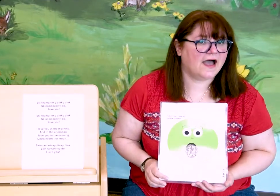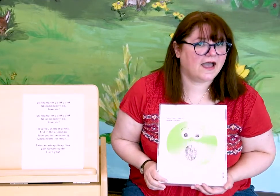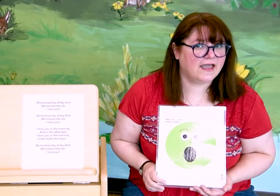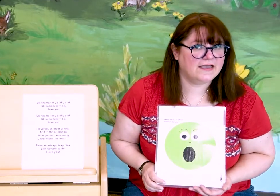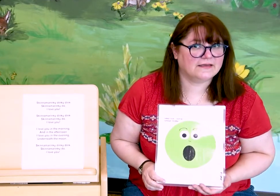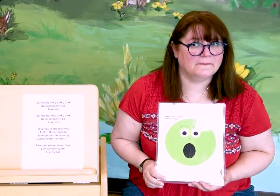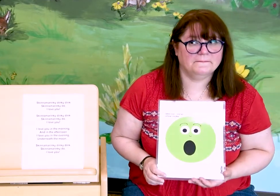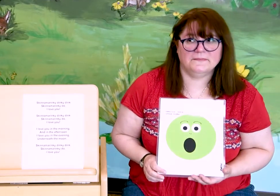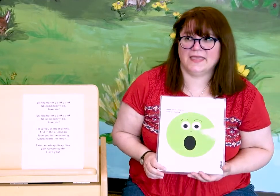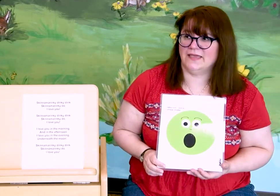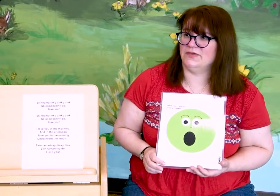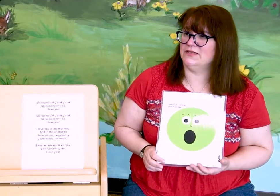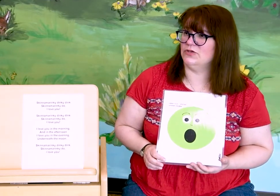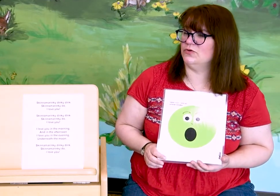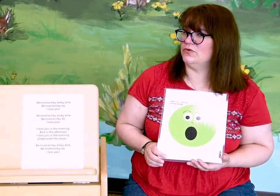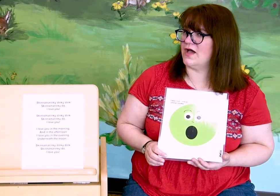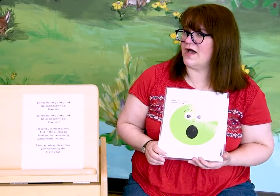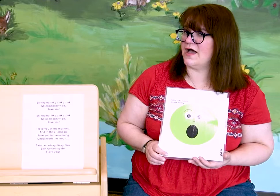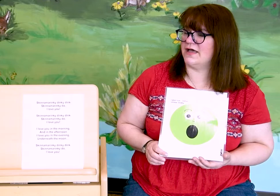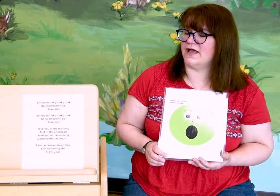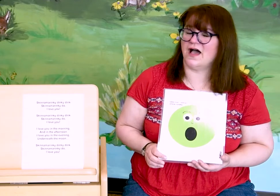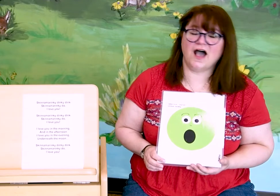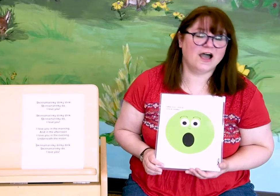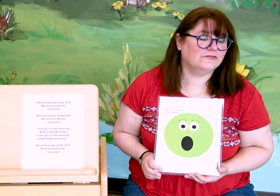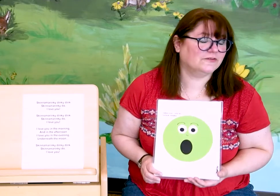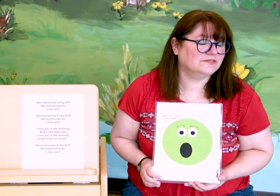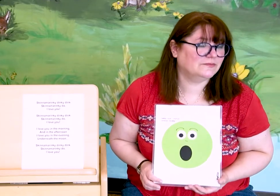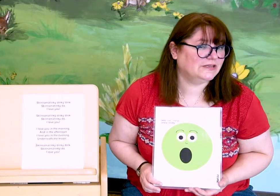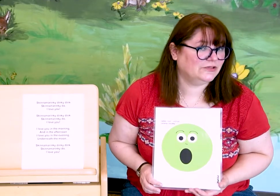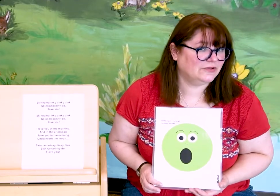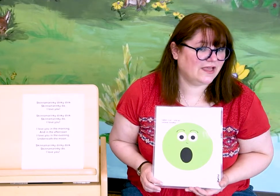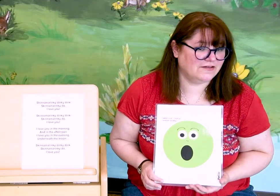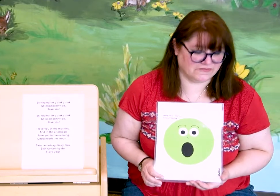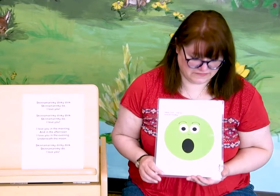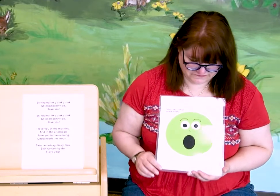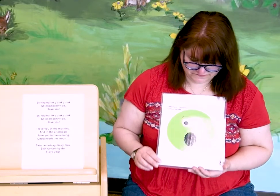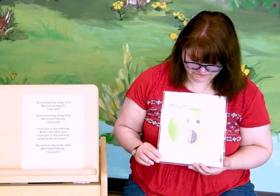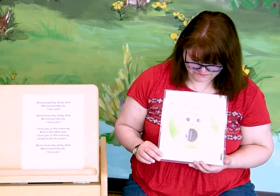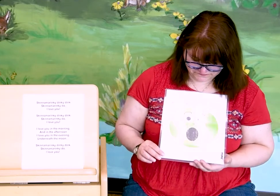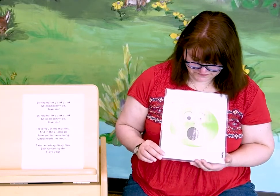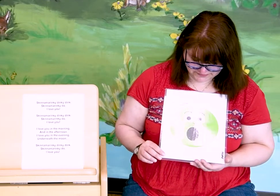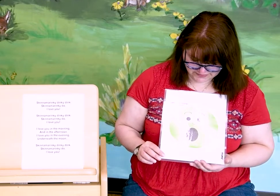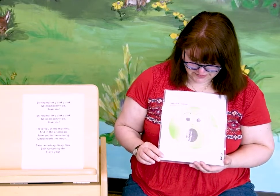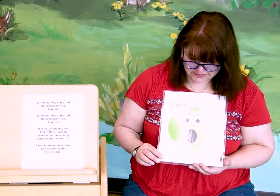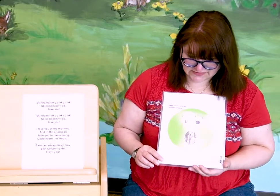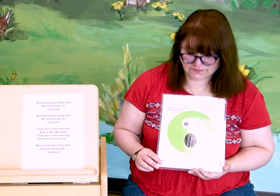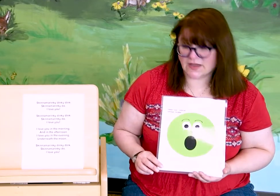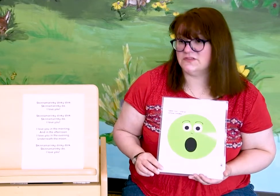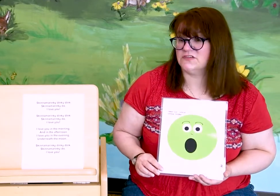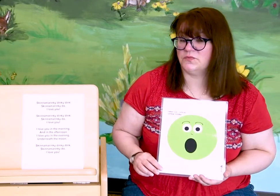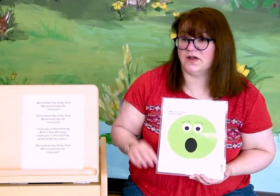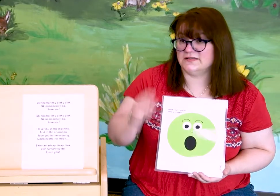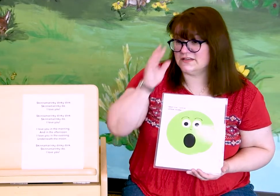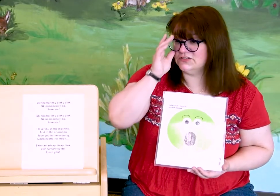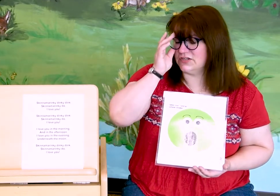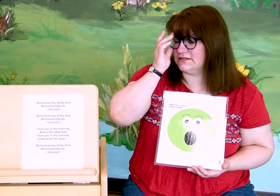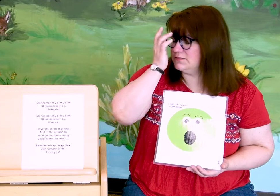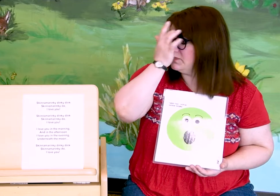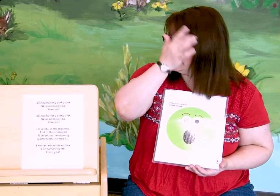maybe you got a hug from somebody you love. Sometimes a surprise can just be